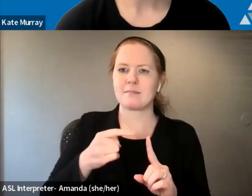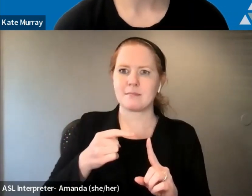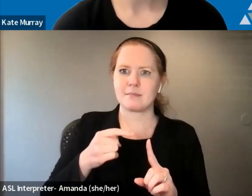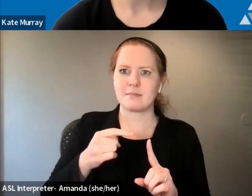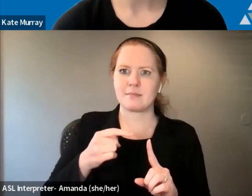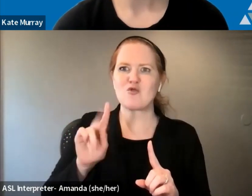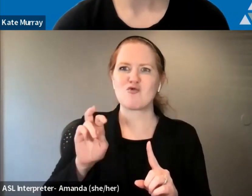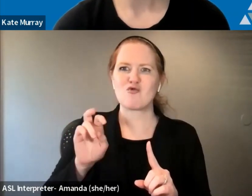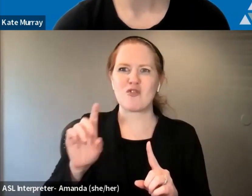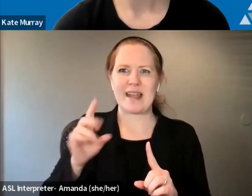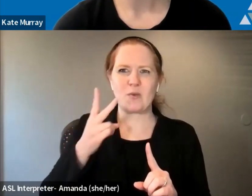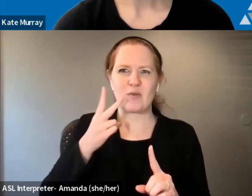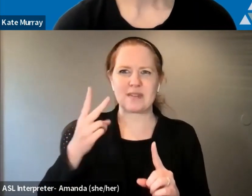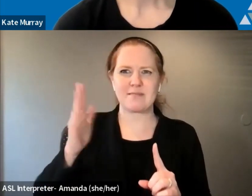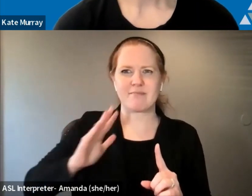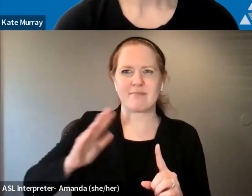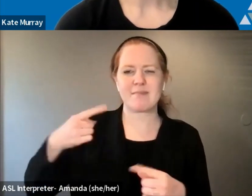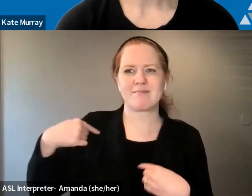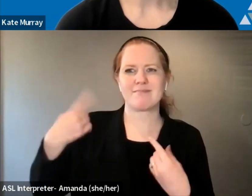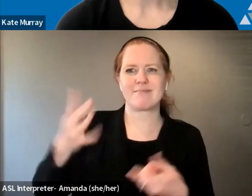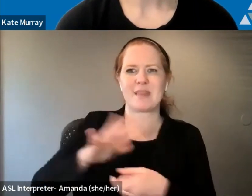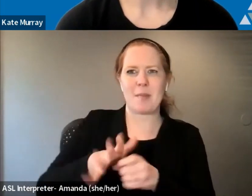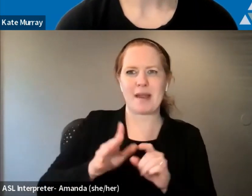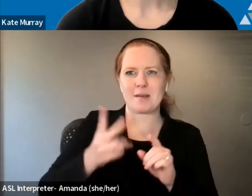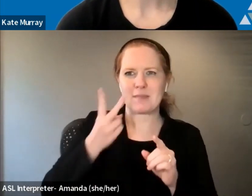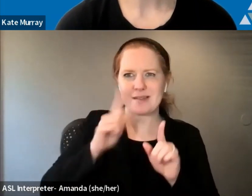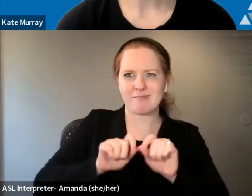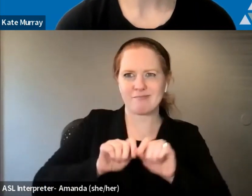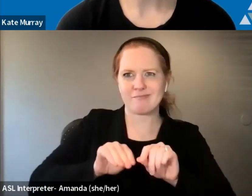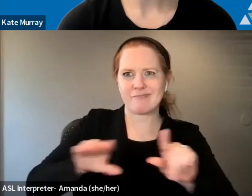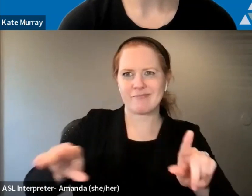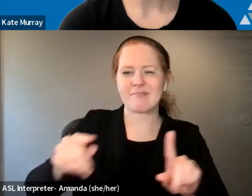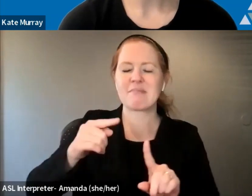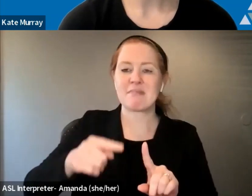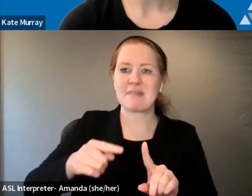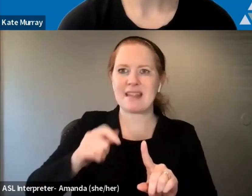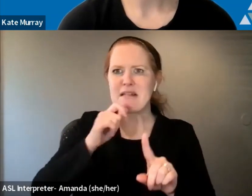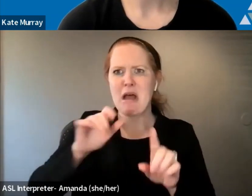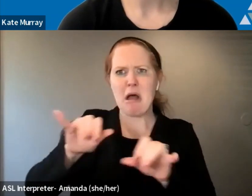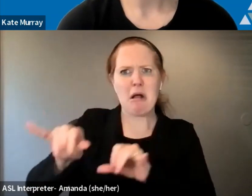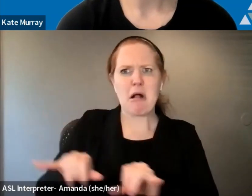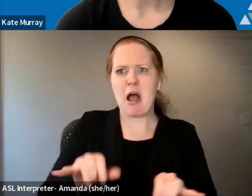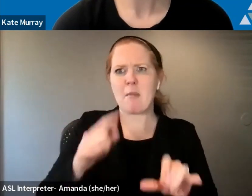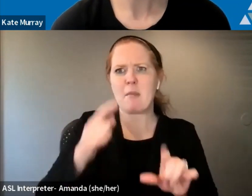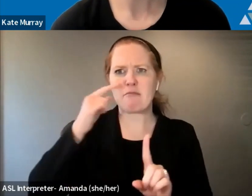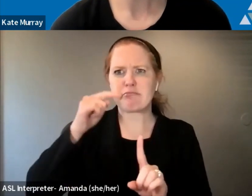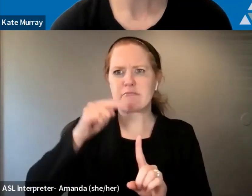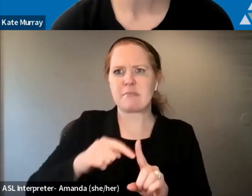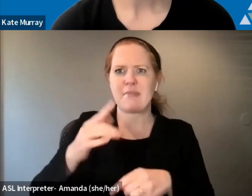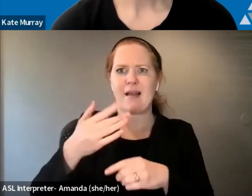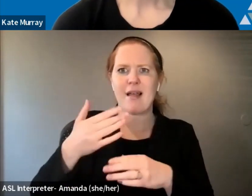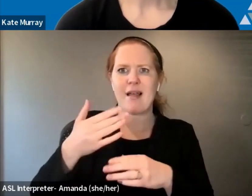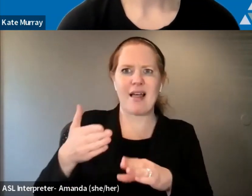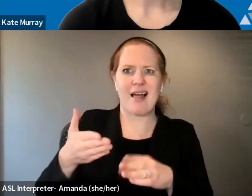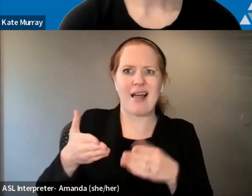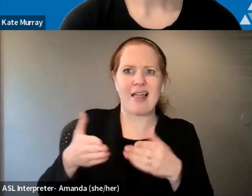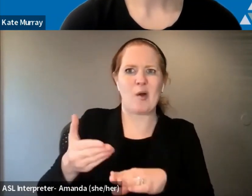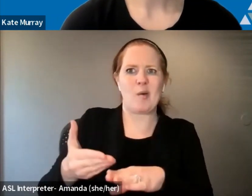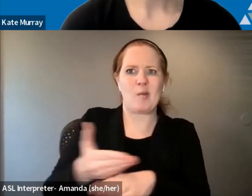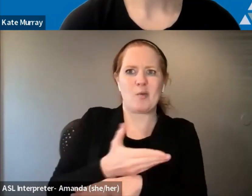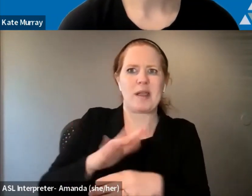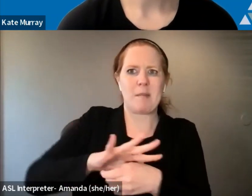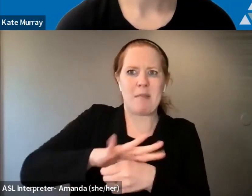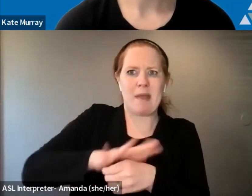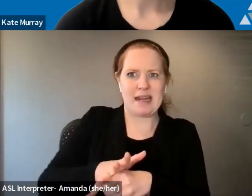we're seeing coming out of the pandemic. It was pretty uncommon for this to be allowable pre-pandemic. What